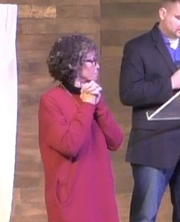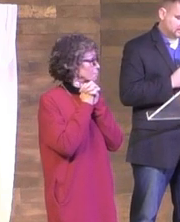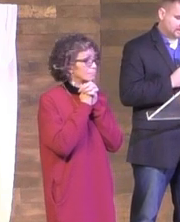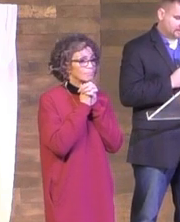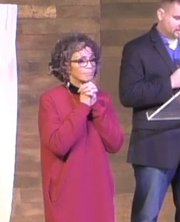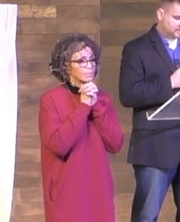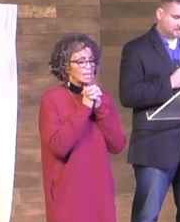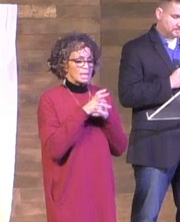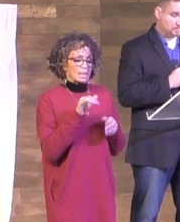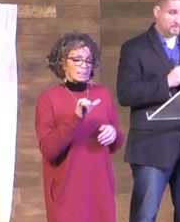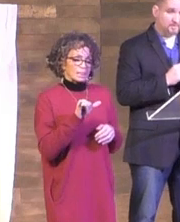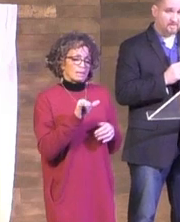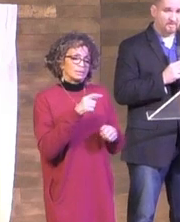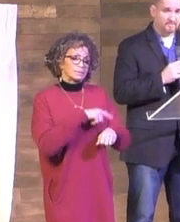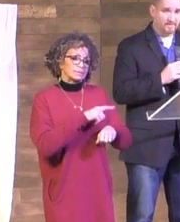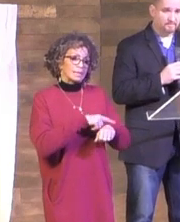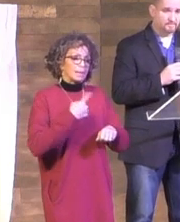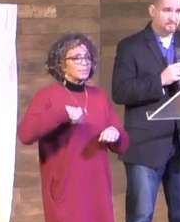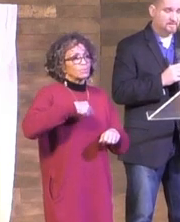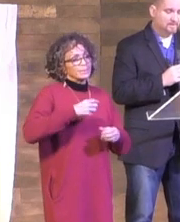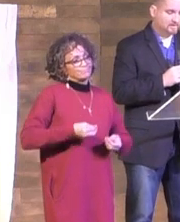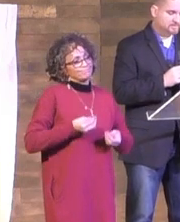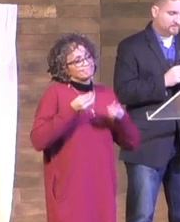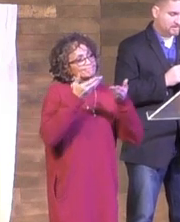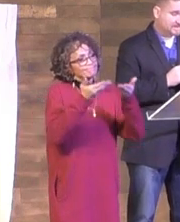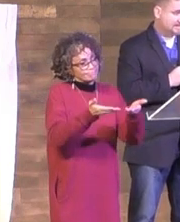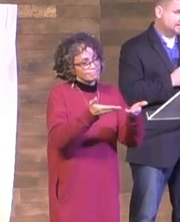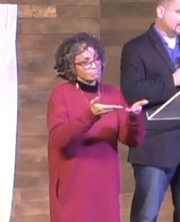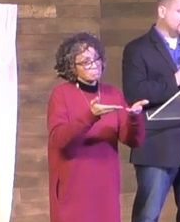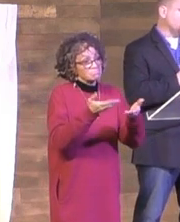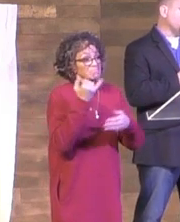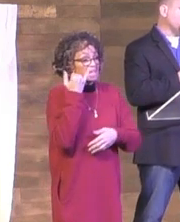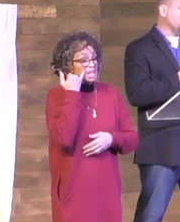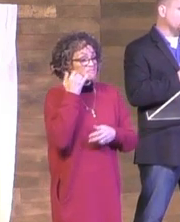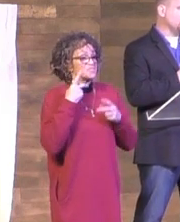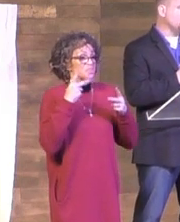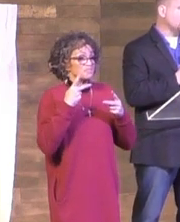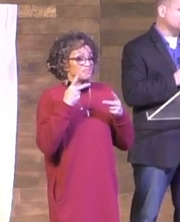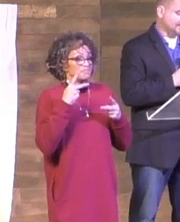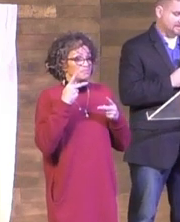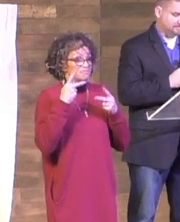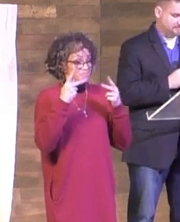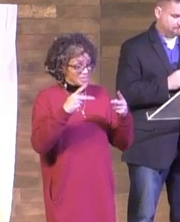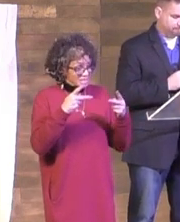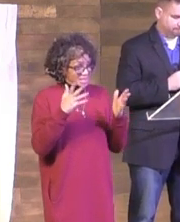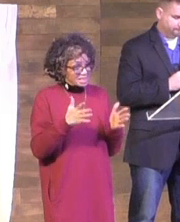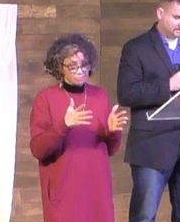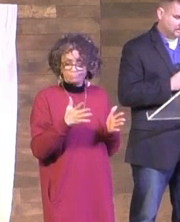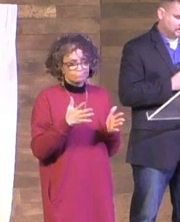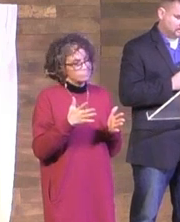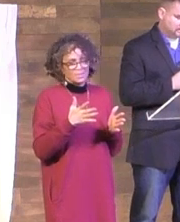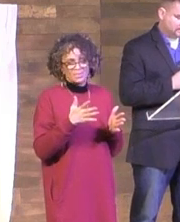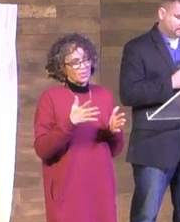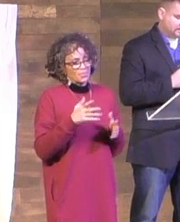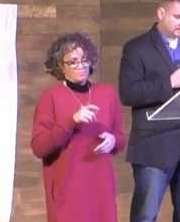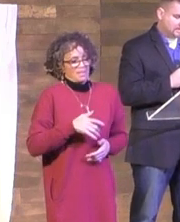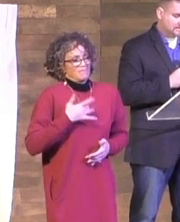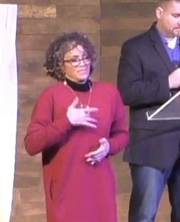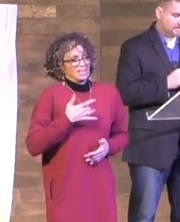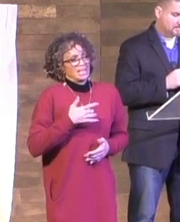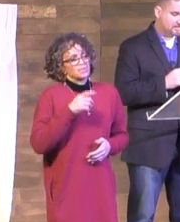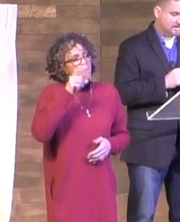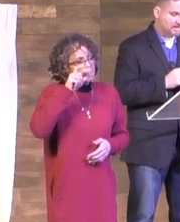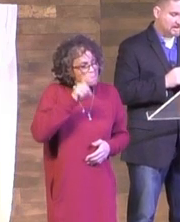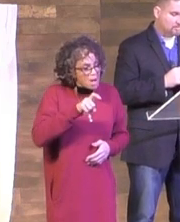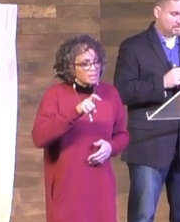This is the time in our service where we do the offering. So if you're a guest today, don't feel that you must give. Giving is